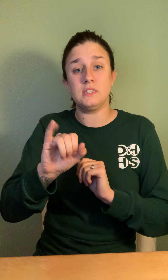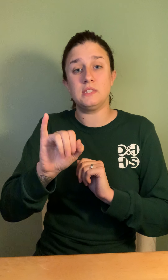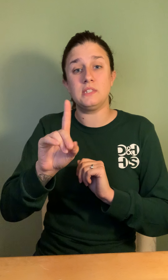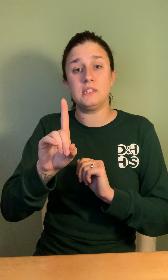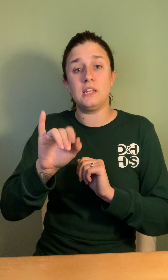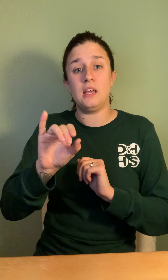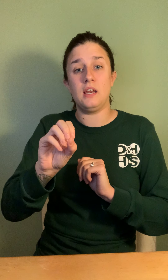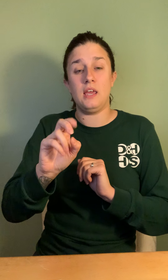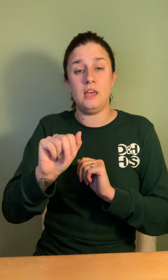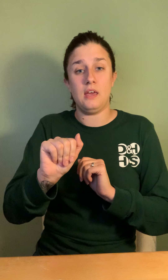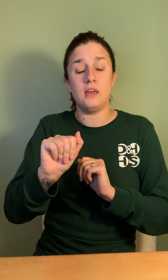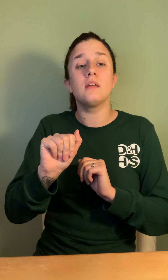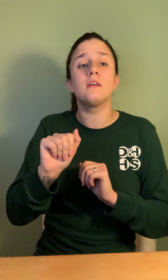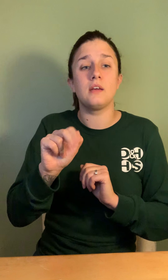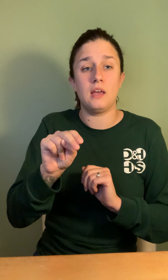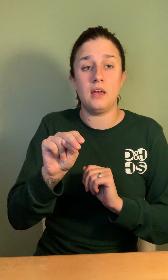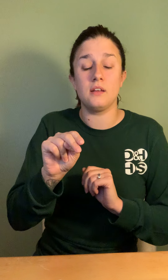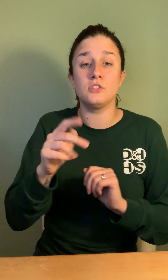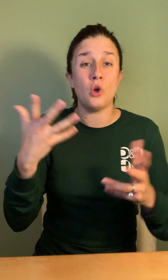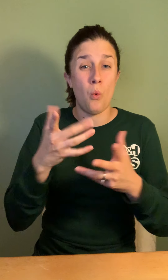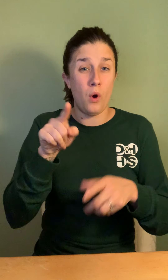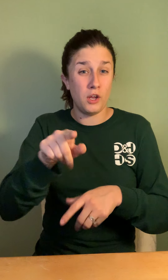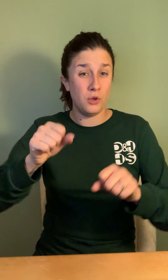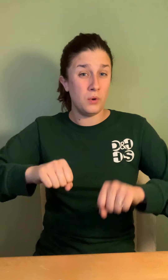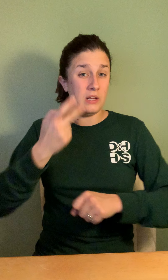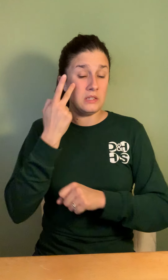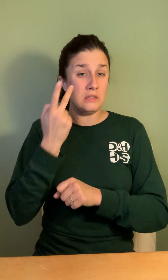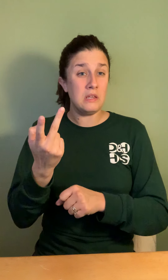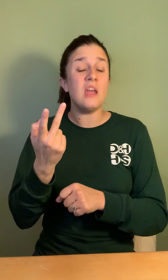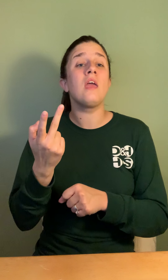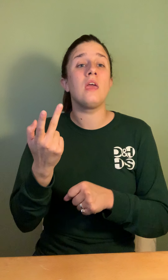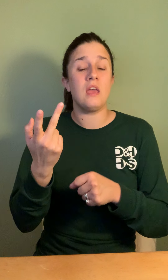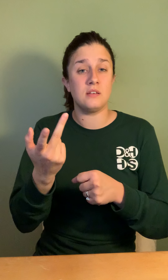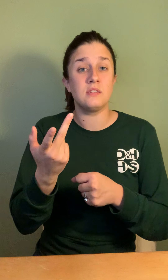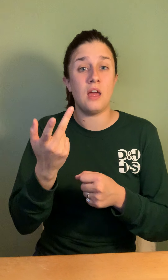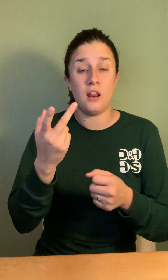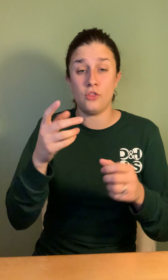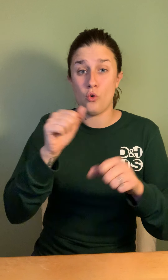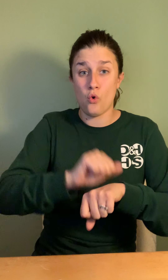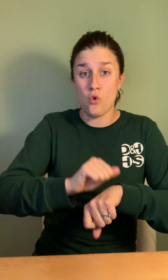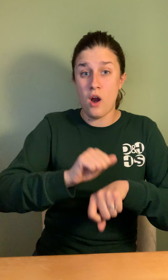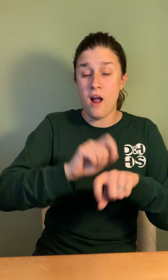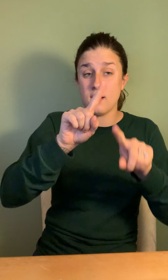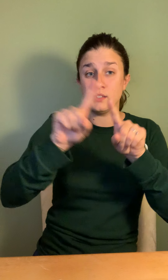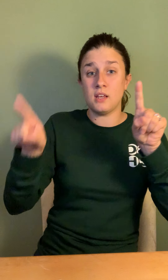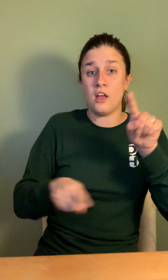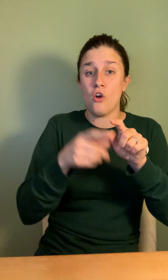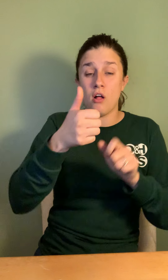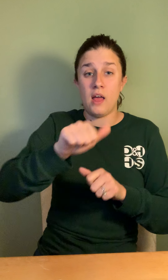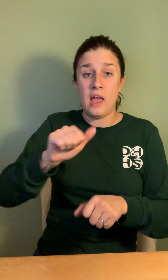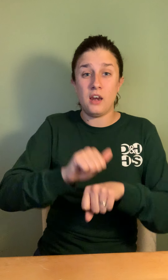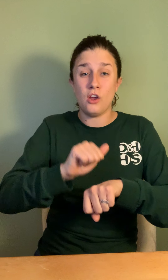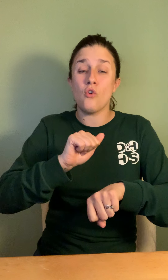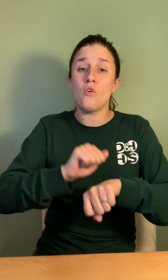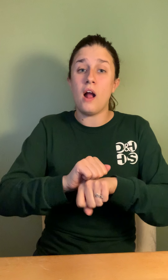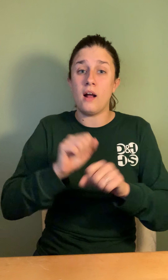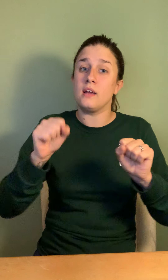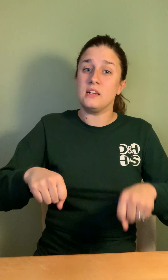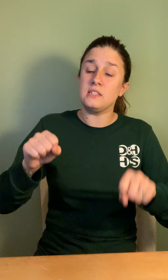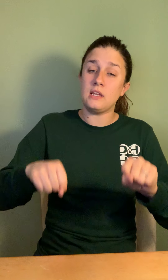So what you can see is that on the rock cycle, any rock is able to turn into any